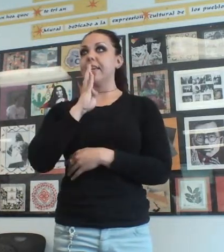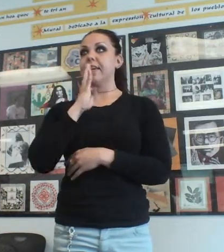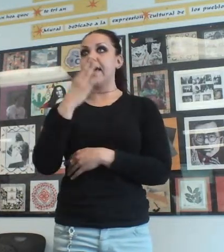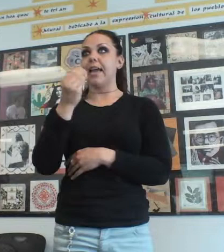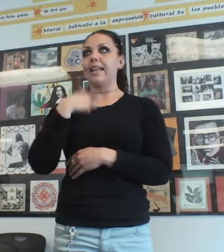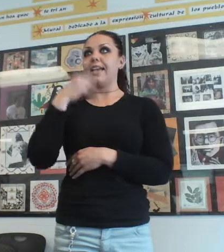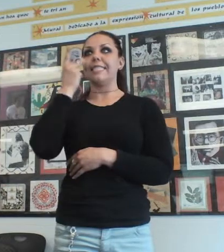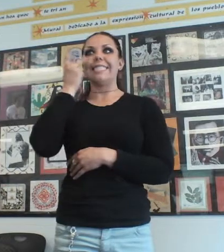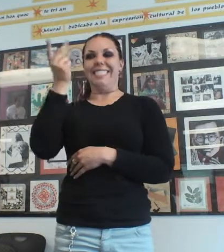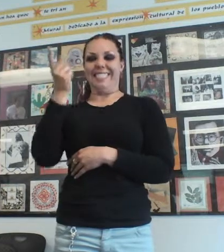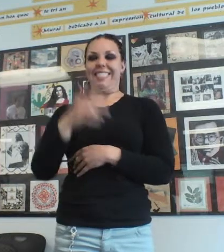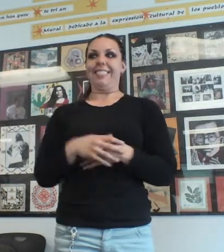No, hold on.